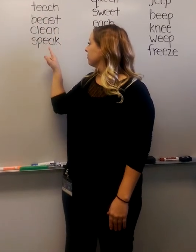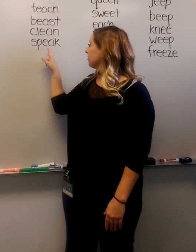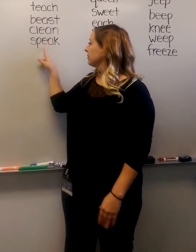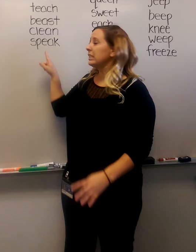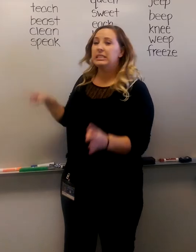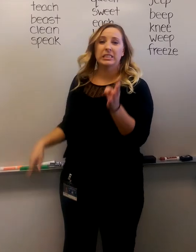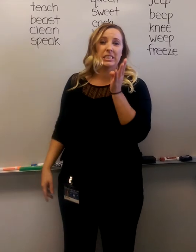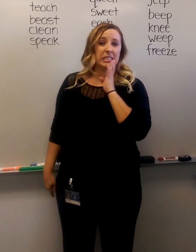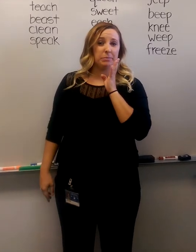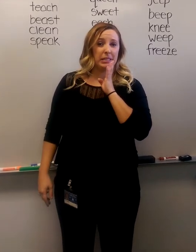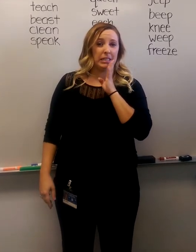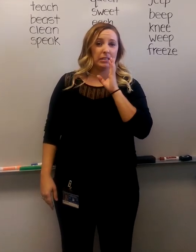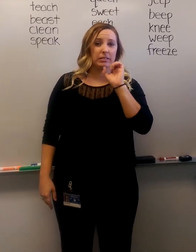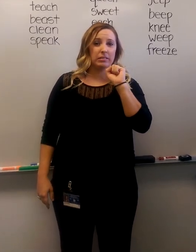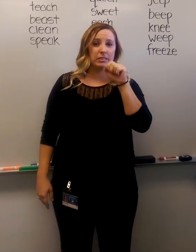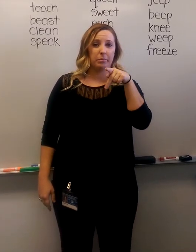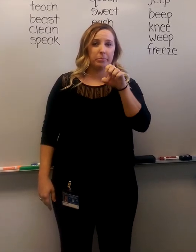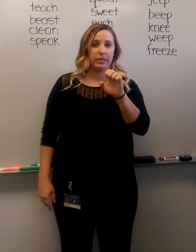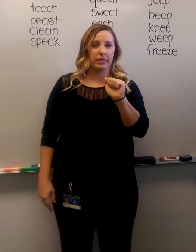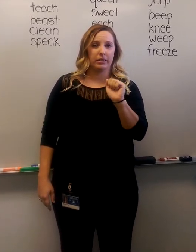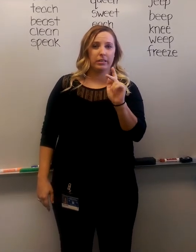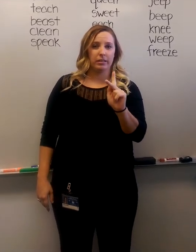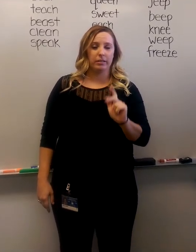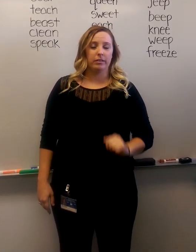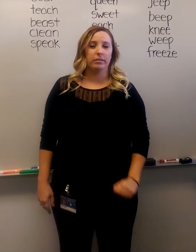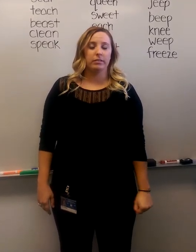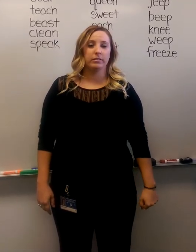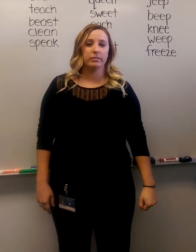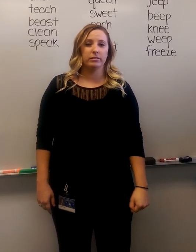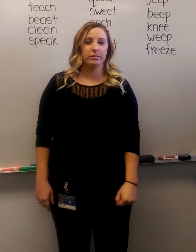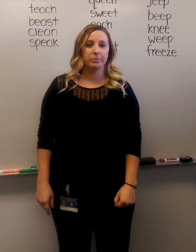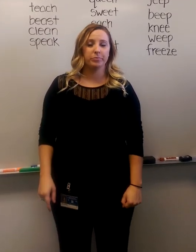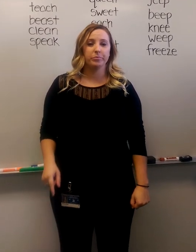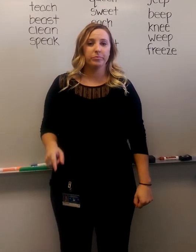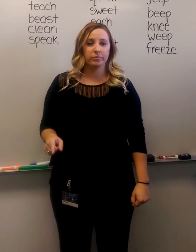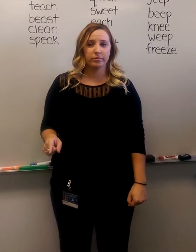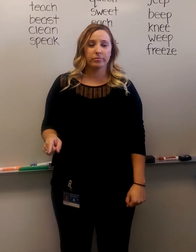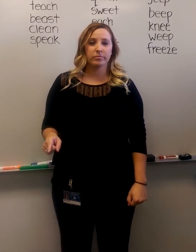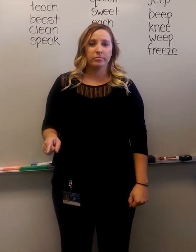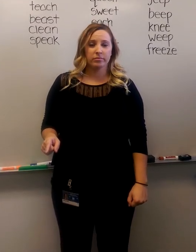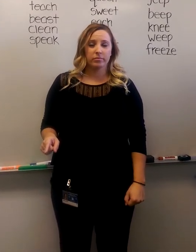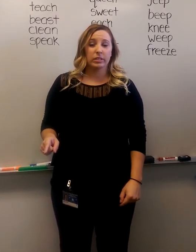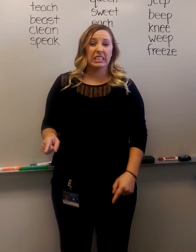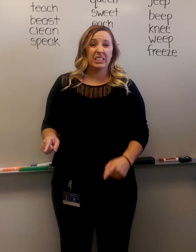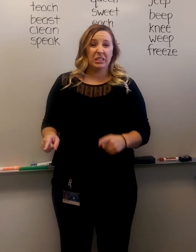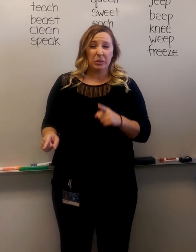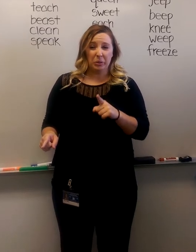Speak. Please be silent until I ask you to speak.